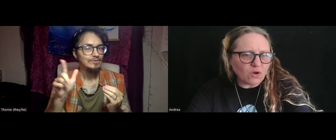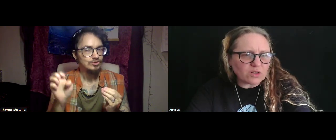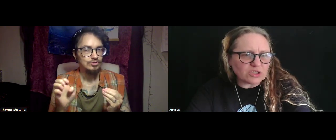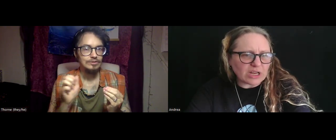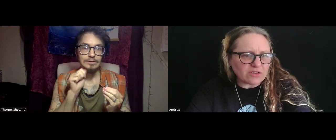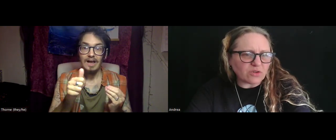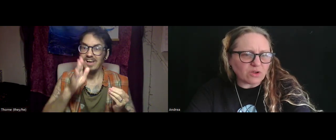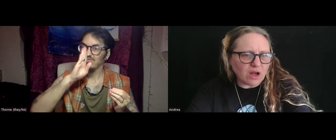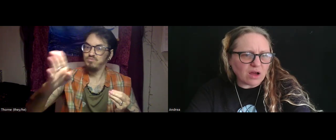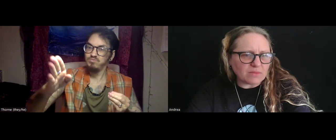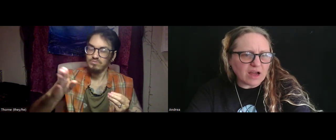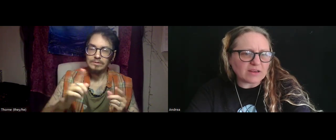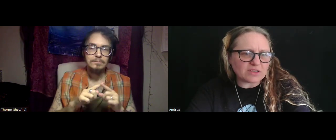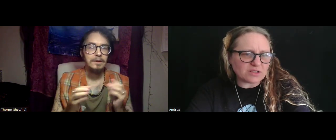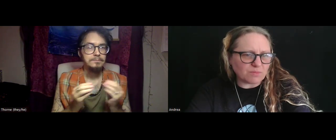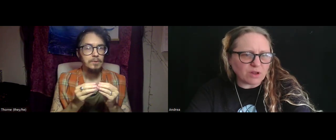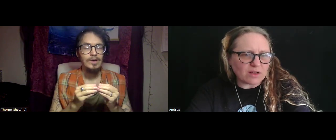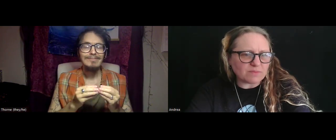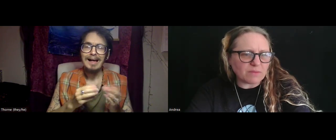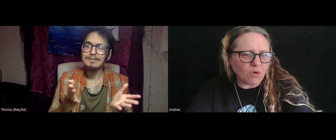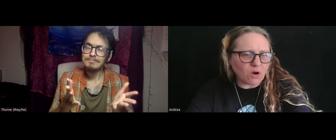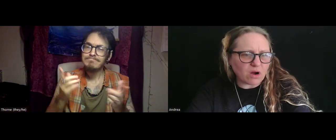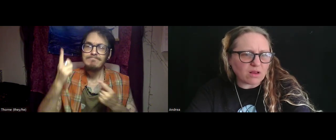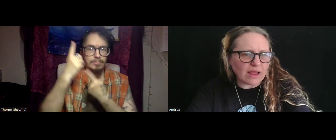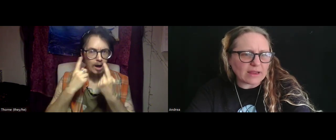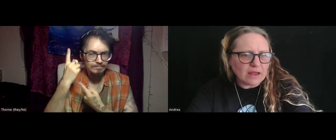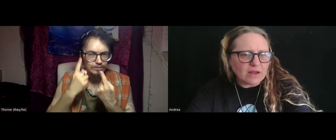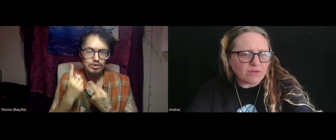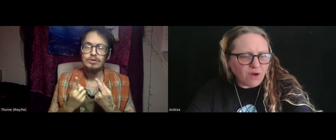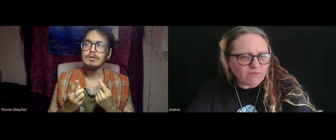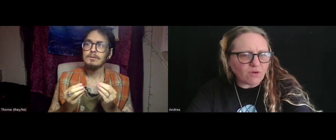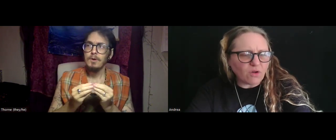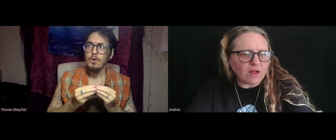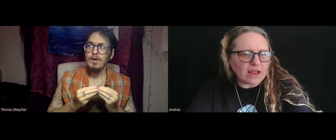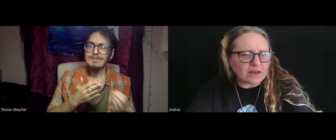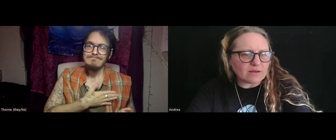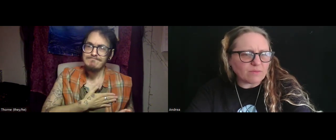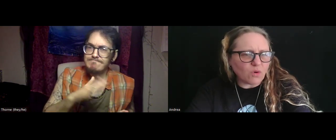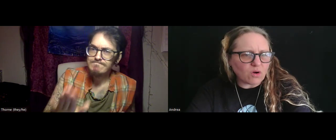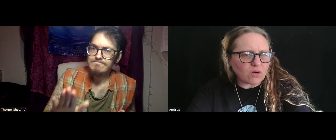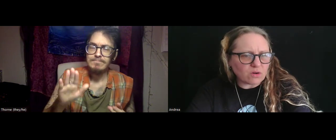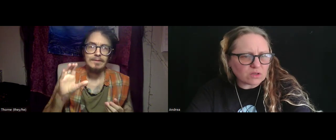more gentle, not just blunt, but more like thoughtful and more